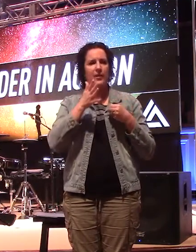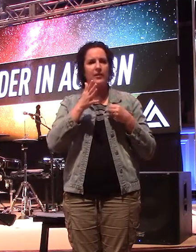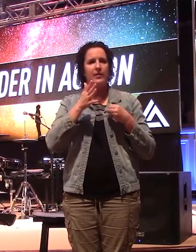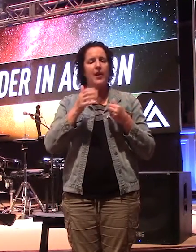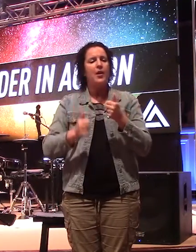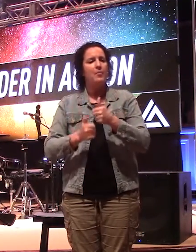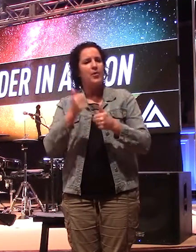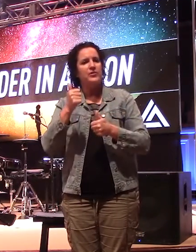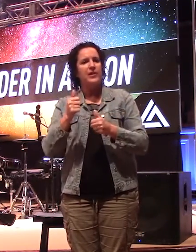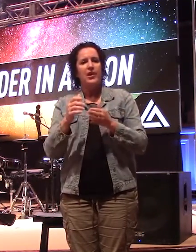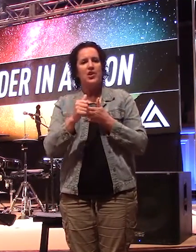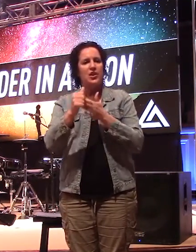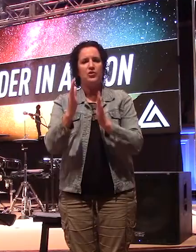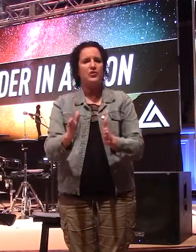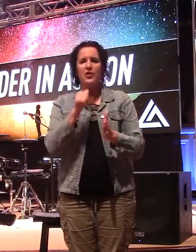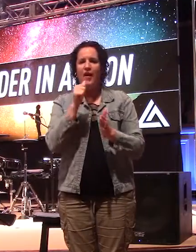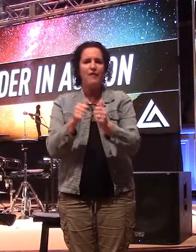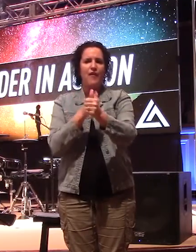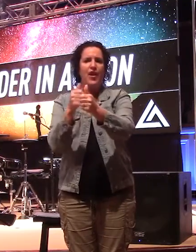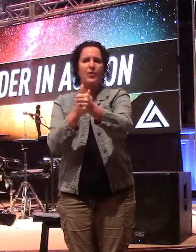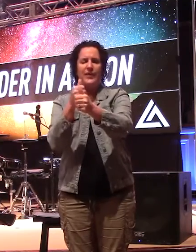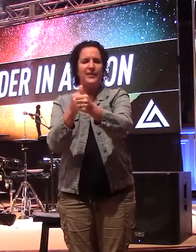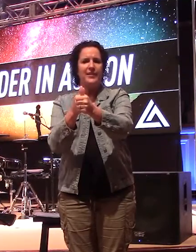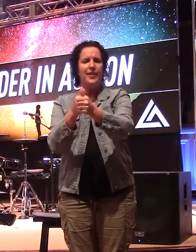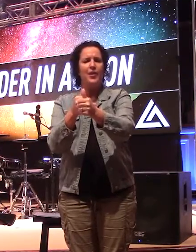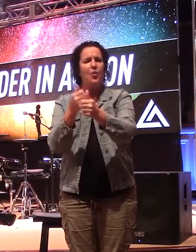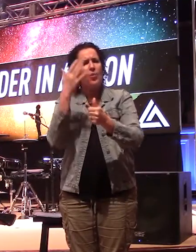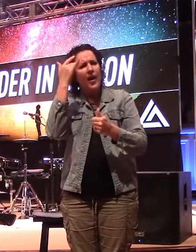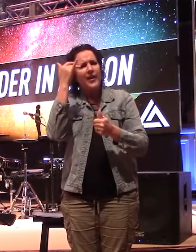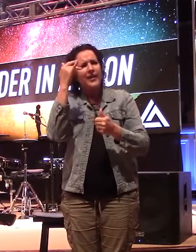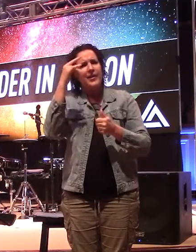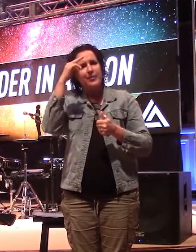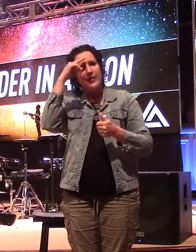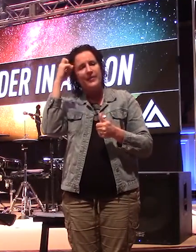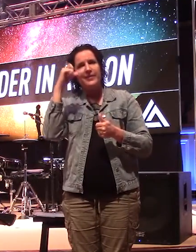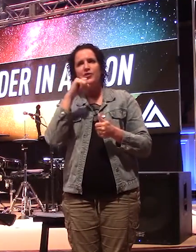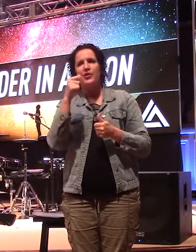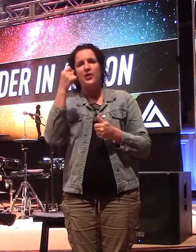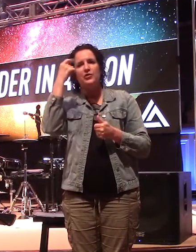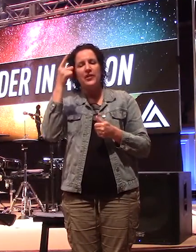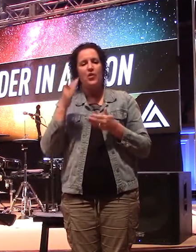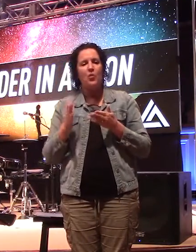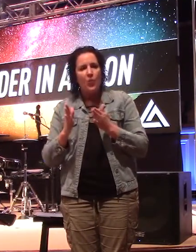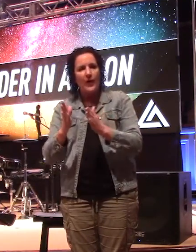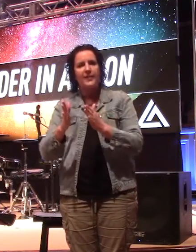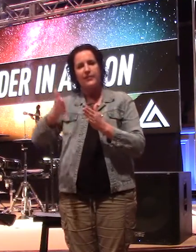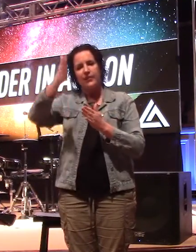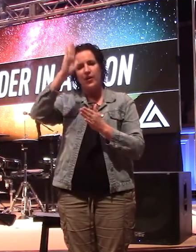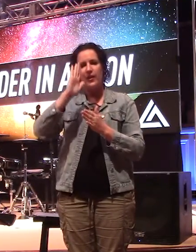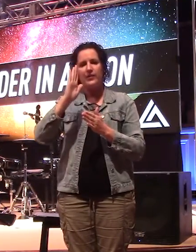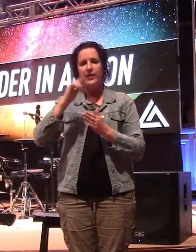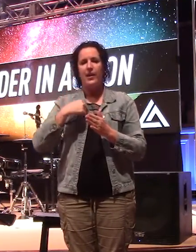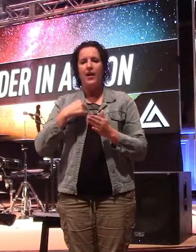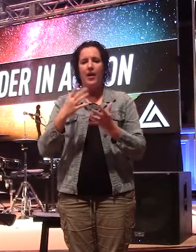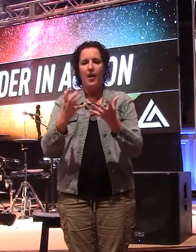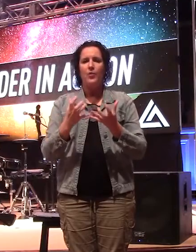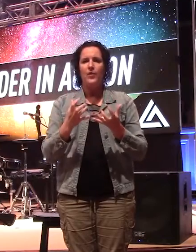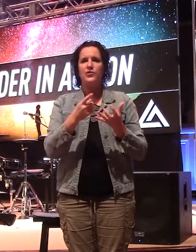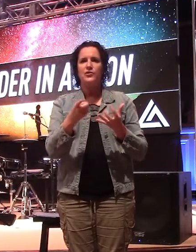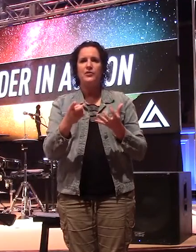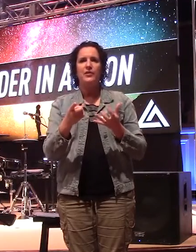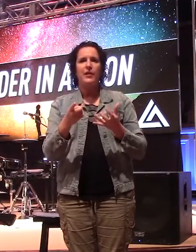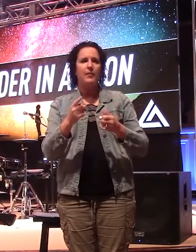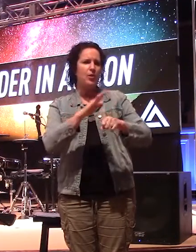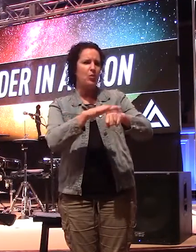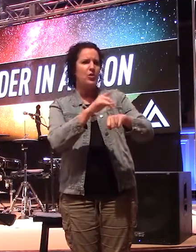not following embracing God's will. It's because they don't understand the ways of God. So I want to share with you some things I'm learning about the